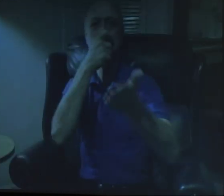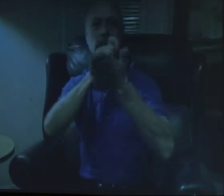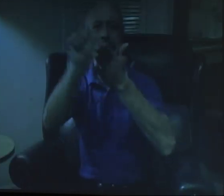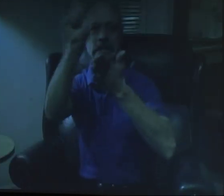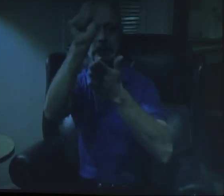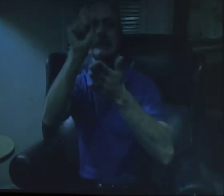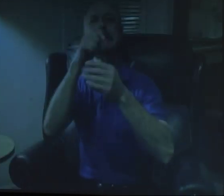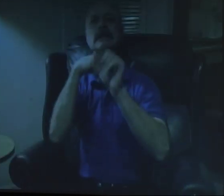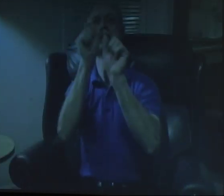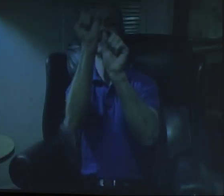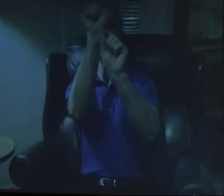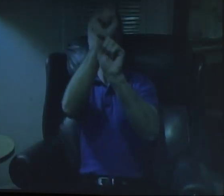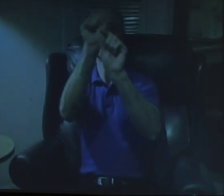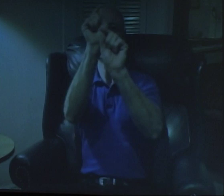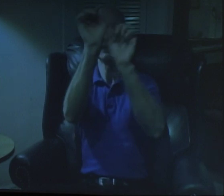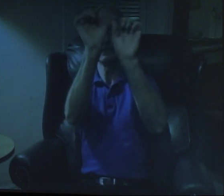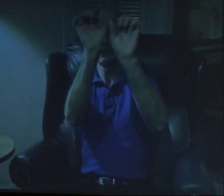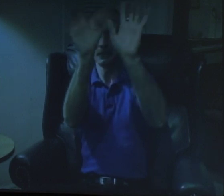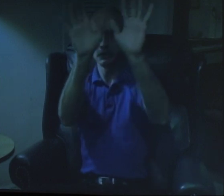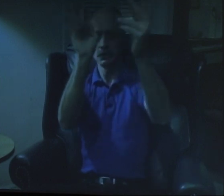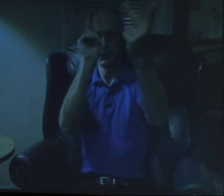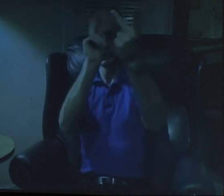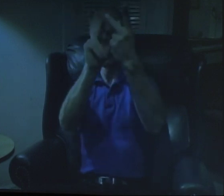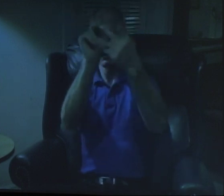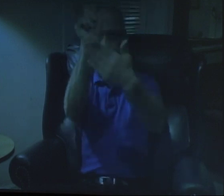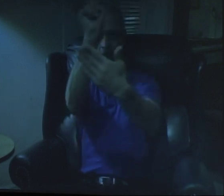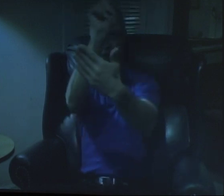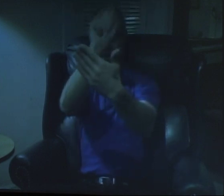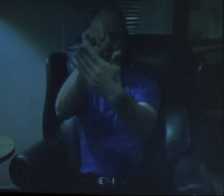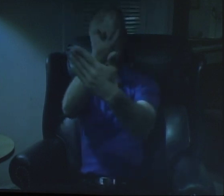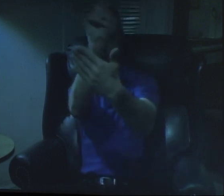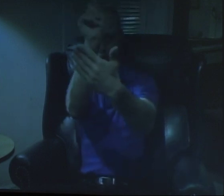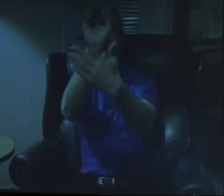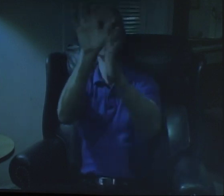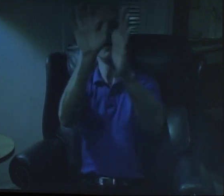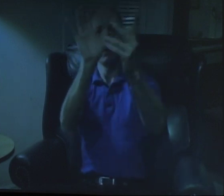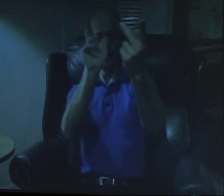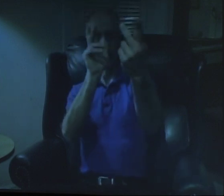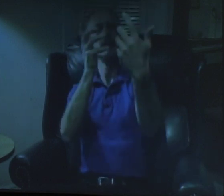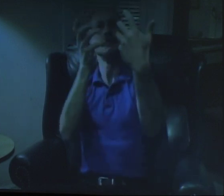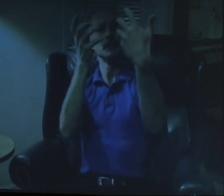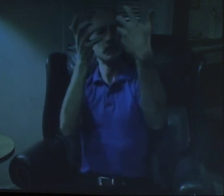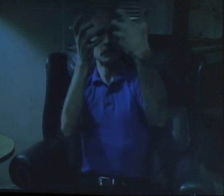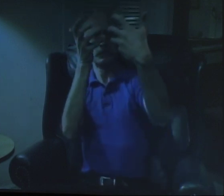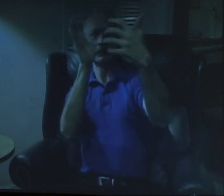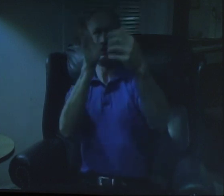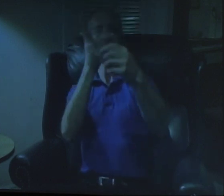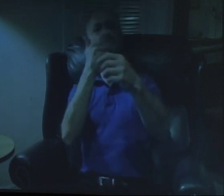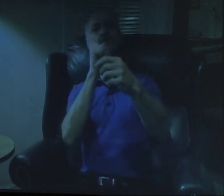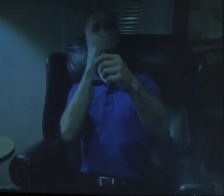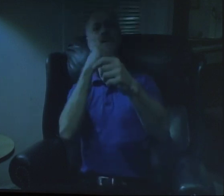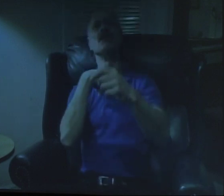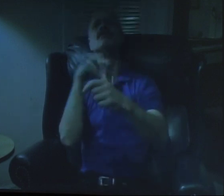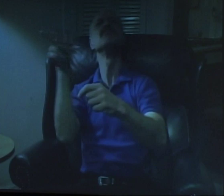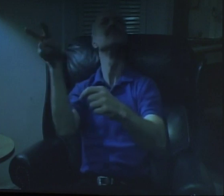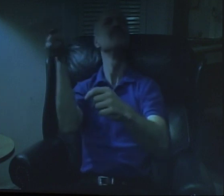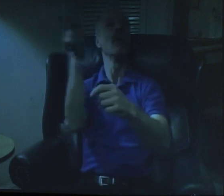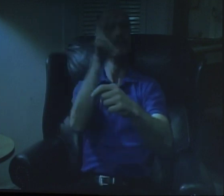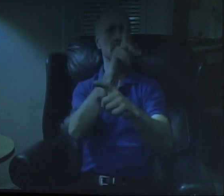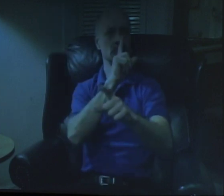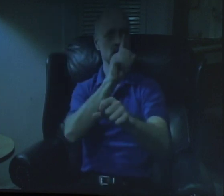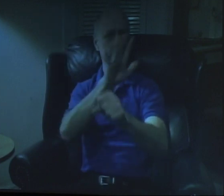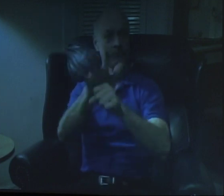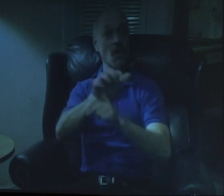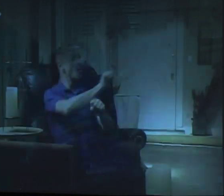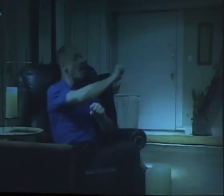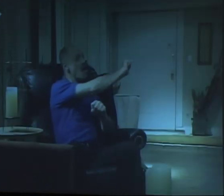in the ears, but it was really difficult. It was really difficult for me to get the ears in correct proportion in the right part of the face so that it would fit